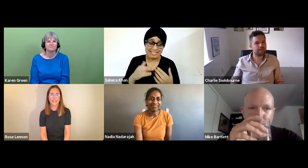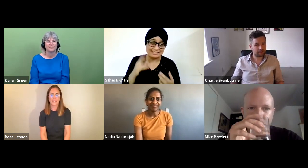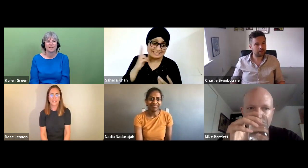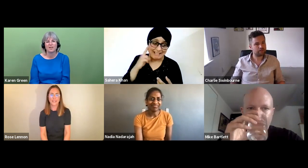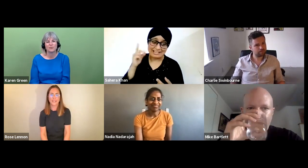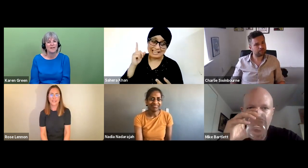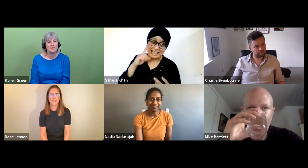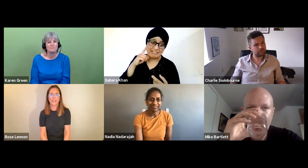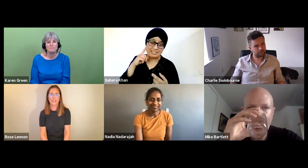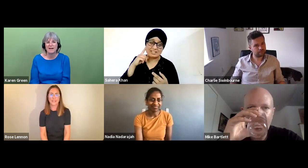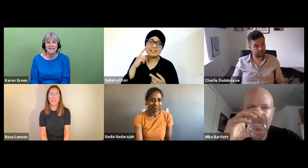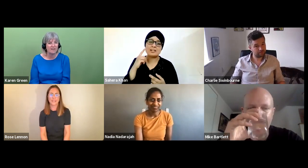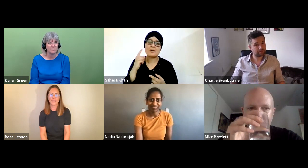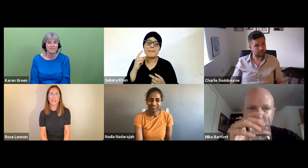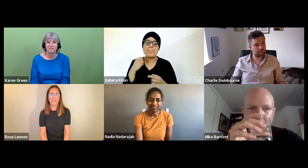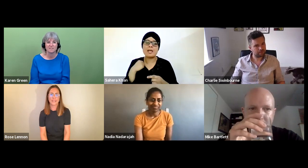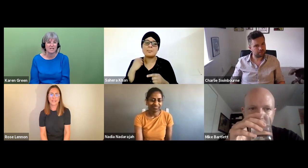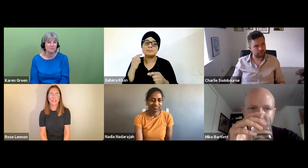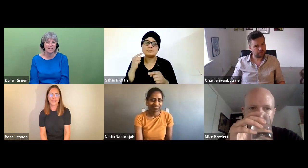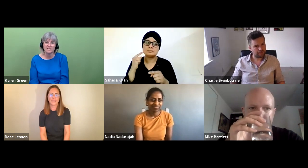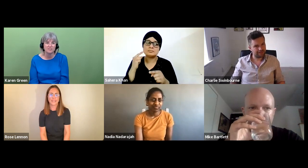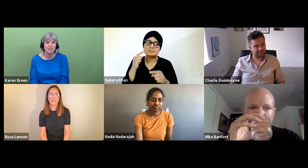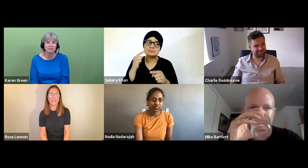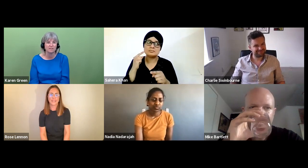I create many characters, deaf and hearing.